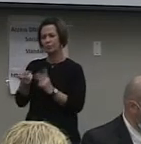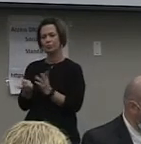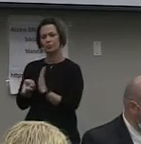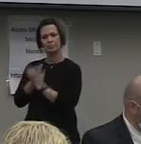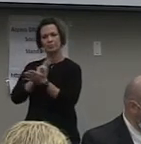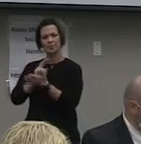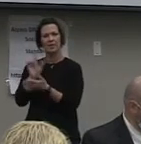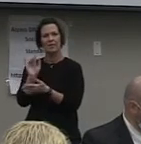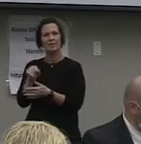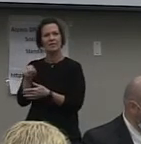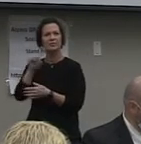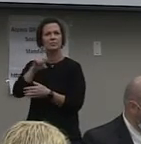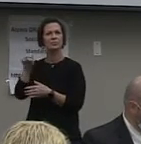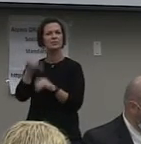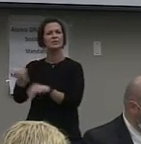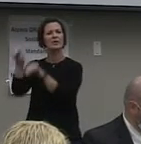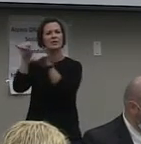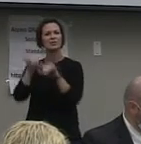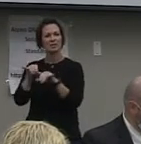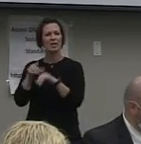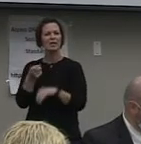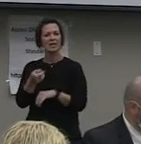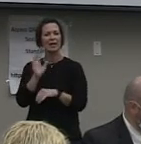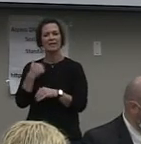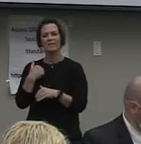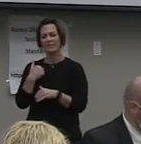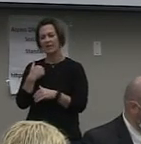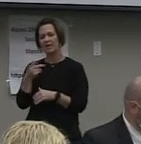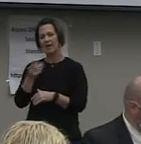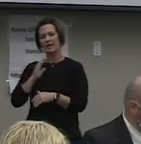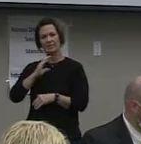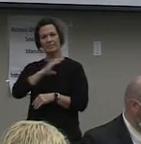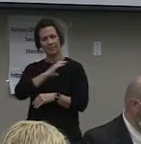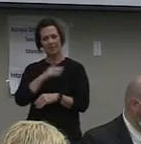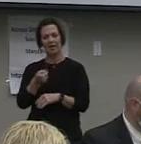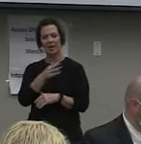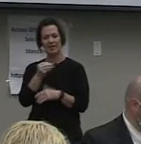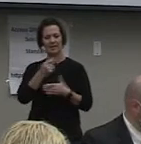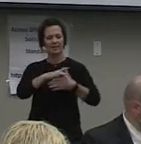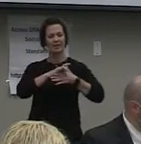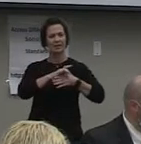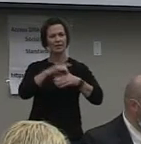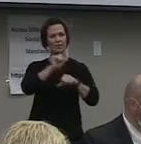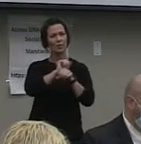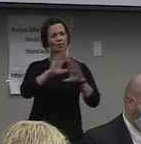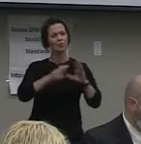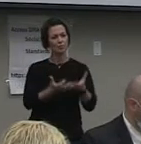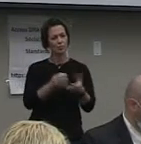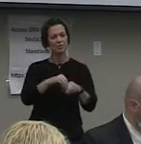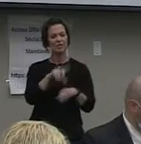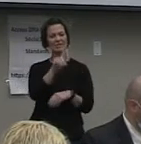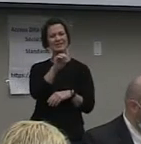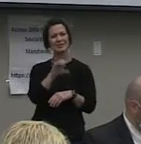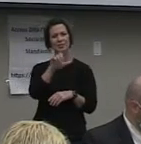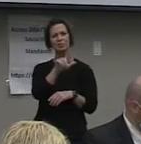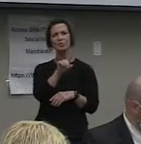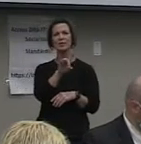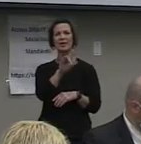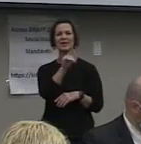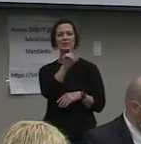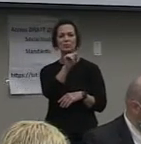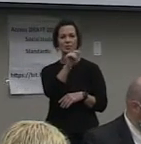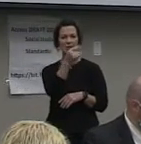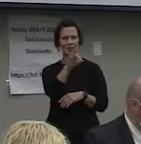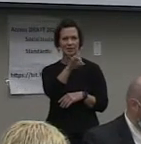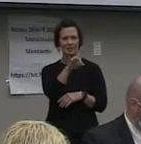Studies. LDOE released an application to serve on the Standards Review Committee and the content work groups on December 18, 2020, and BSEE